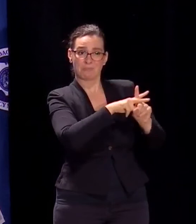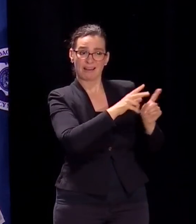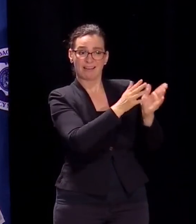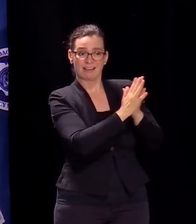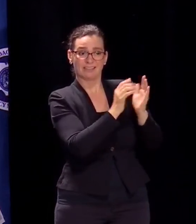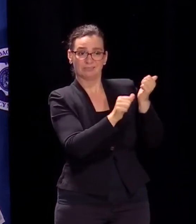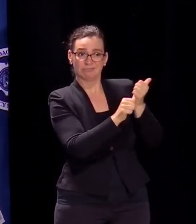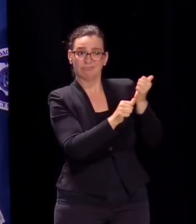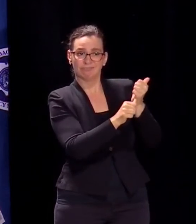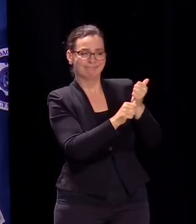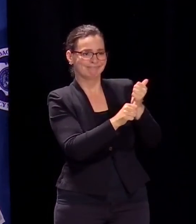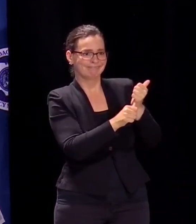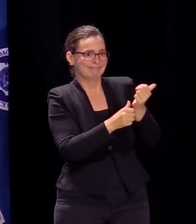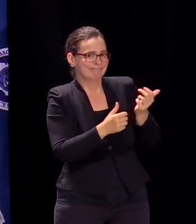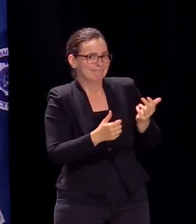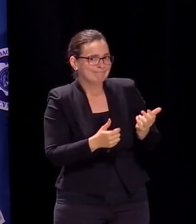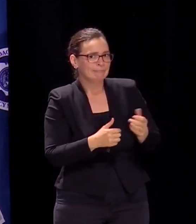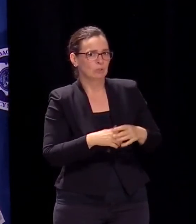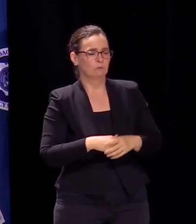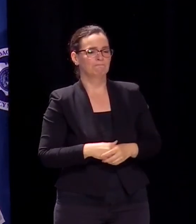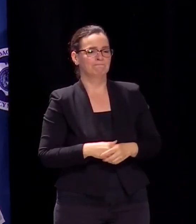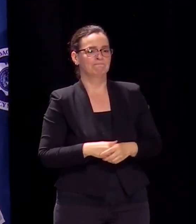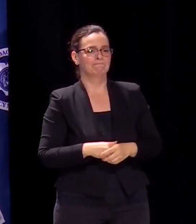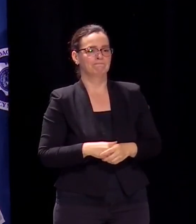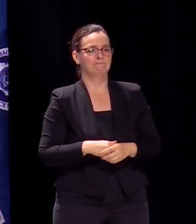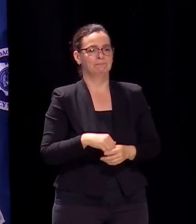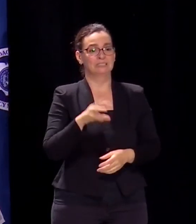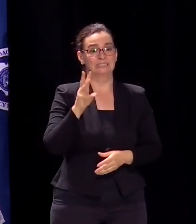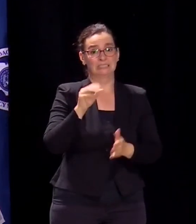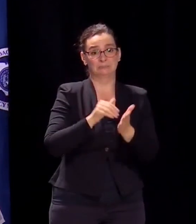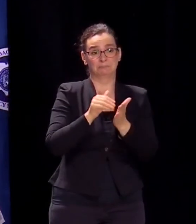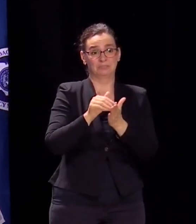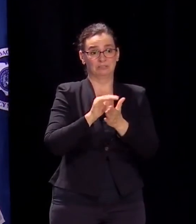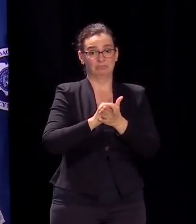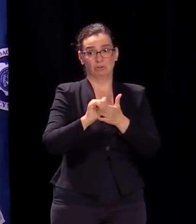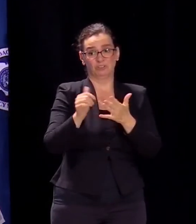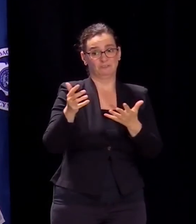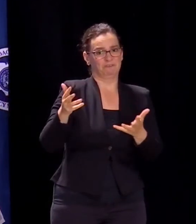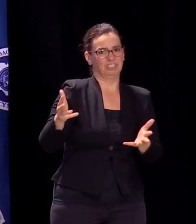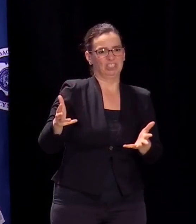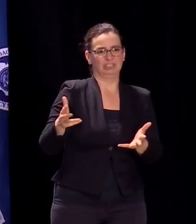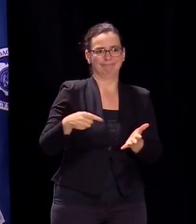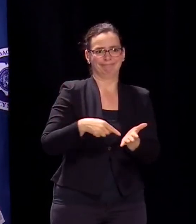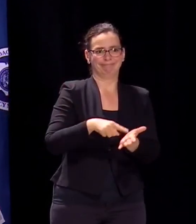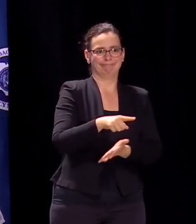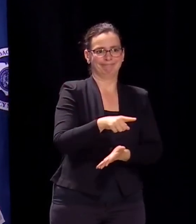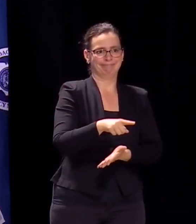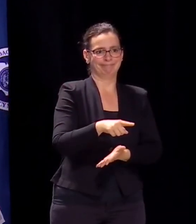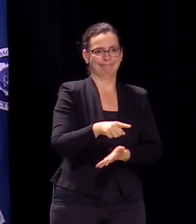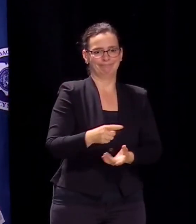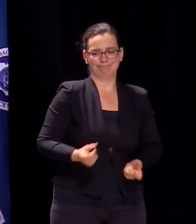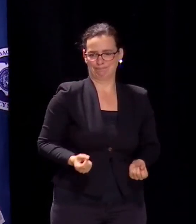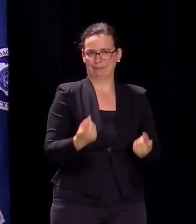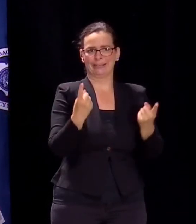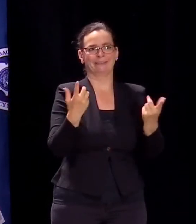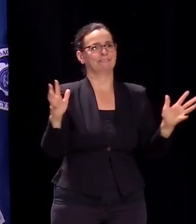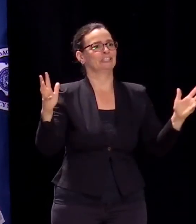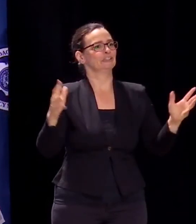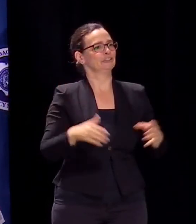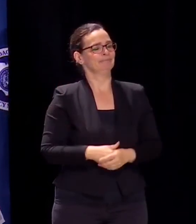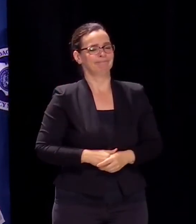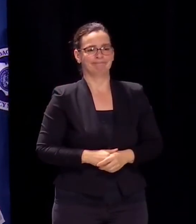So out of the six, you're looking at, you know, $1.5 million. At least, right? Everything we put